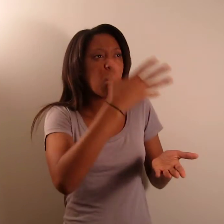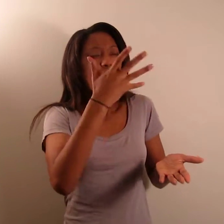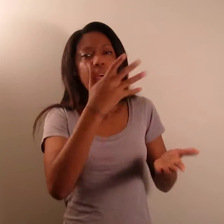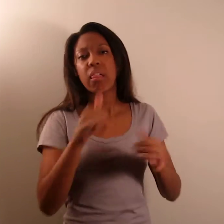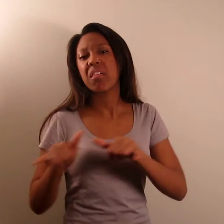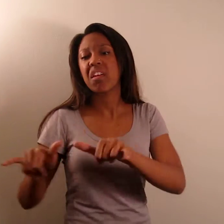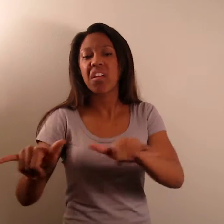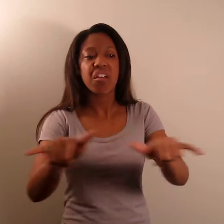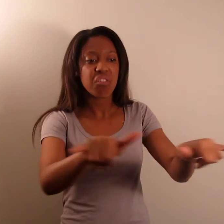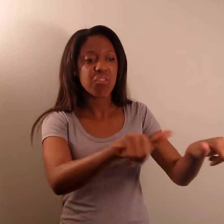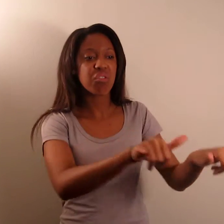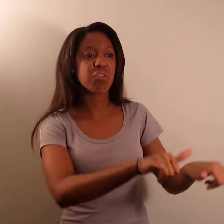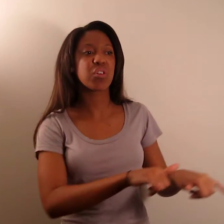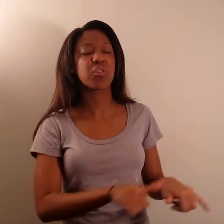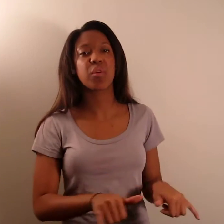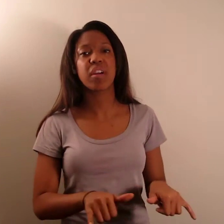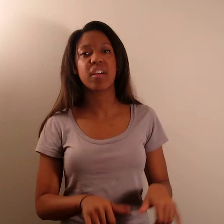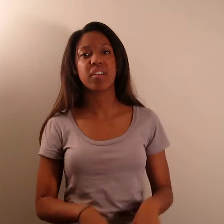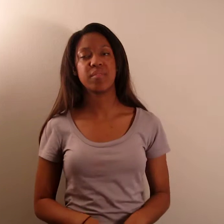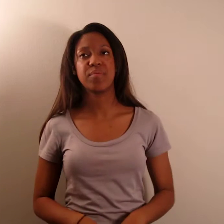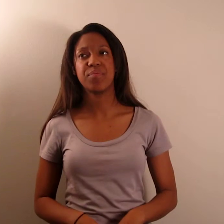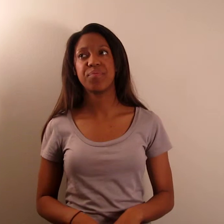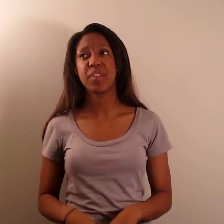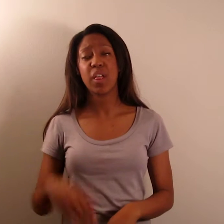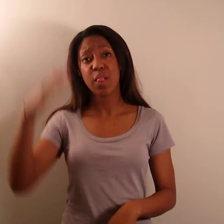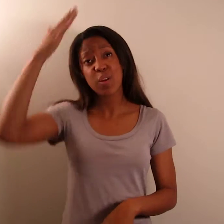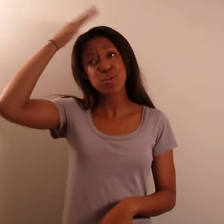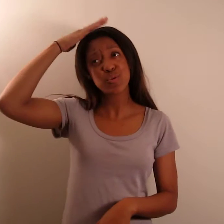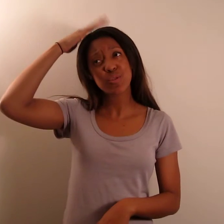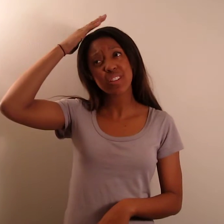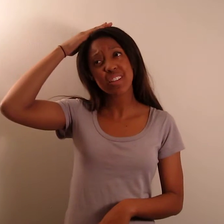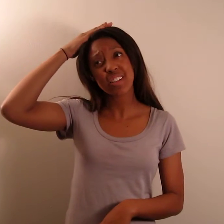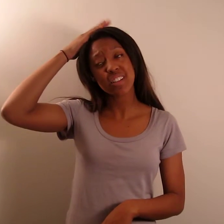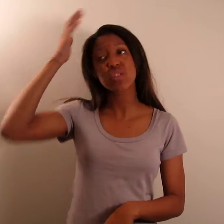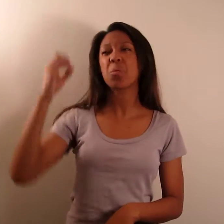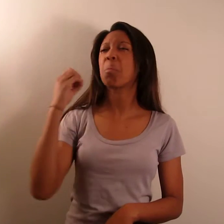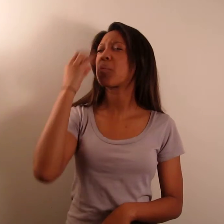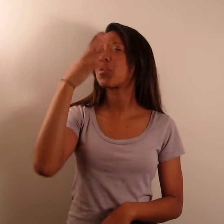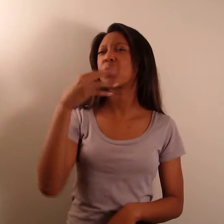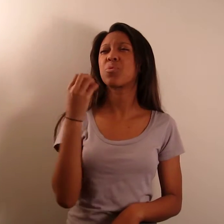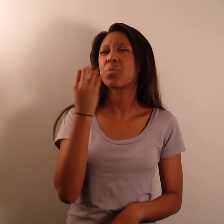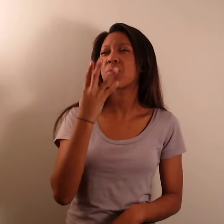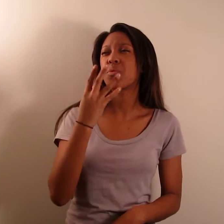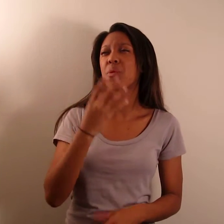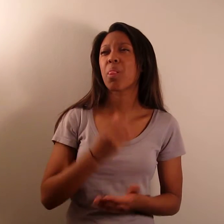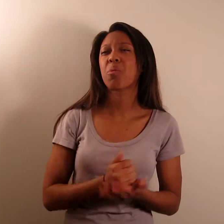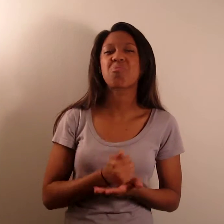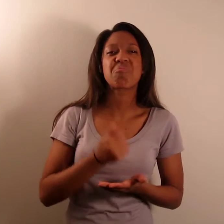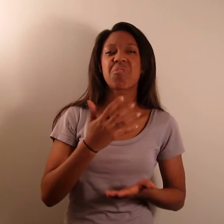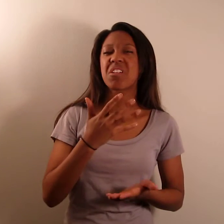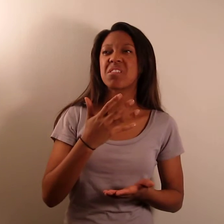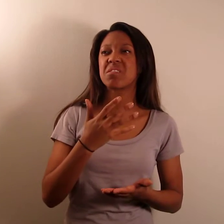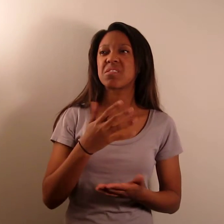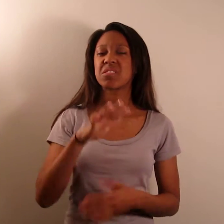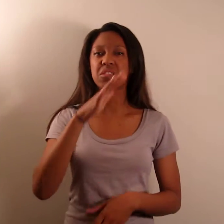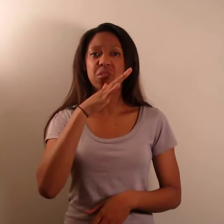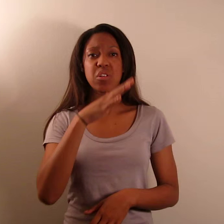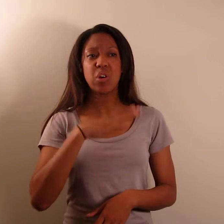They were so beautiful, those hats. They were so rich. The woman looked so dressed, in the